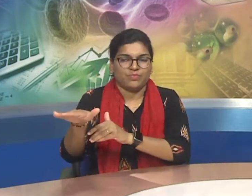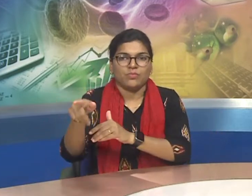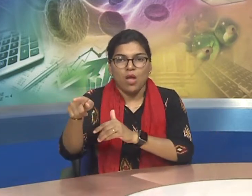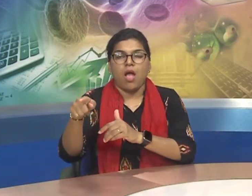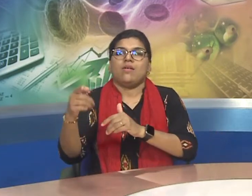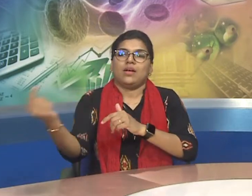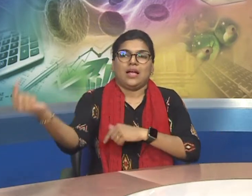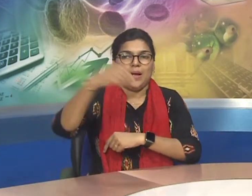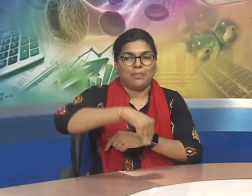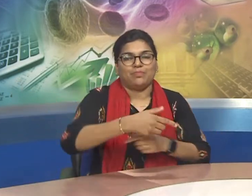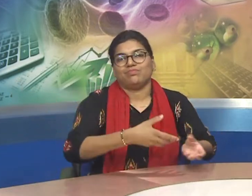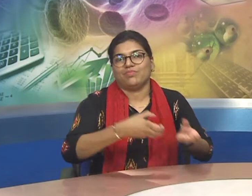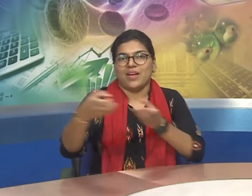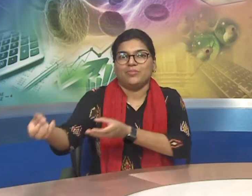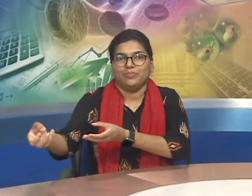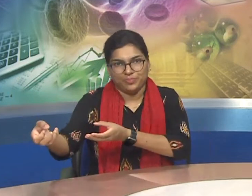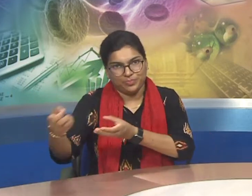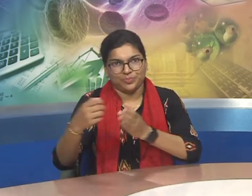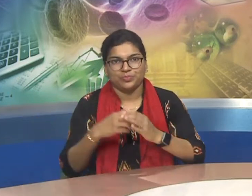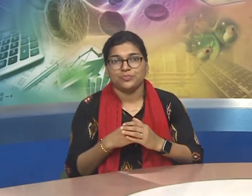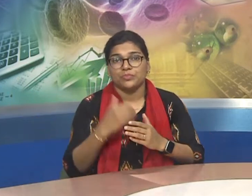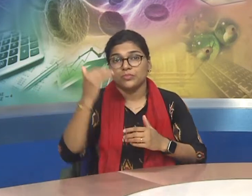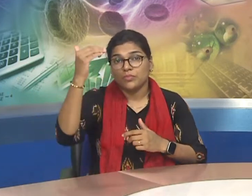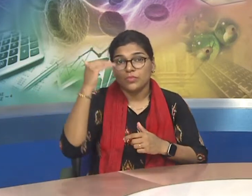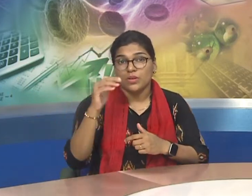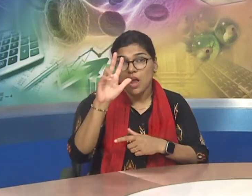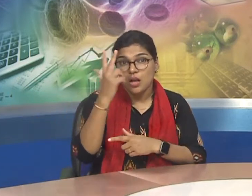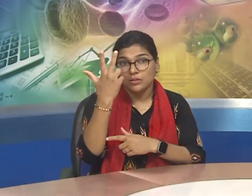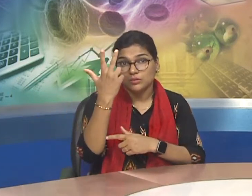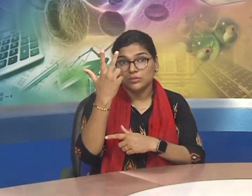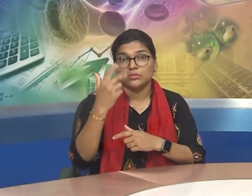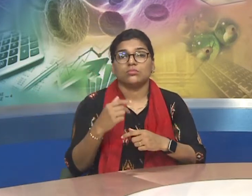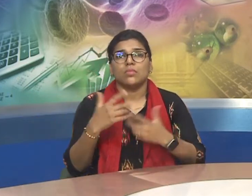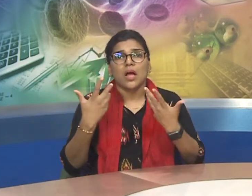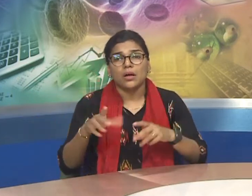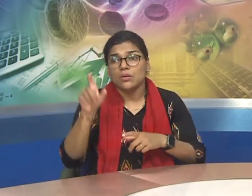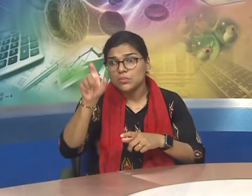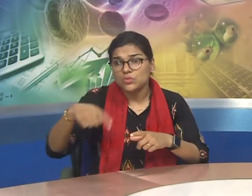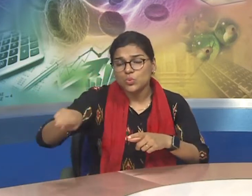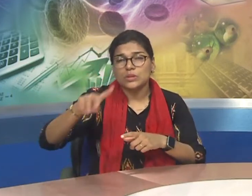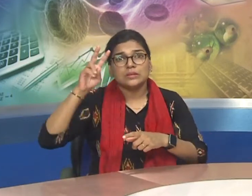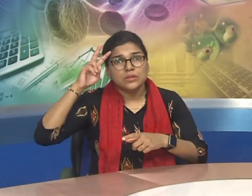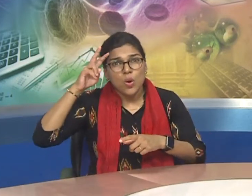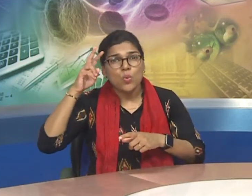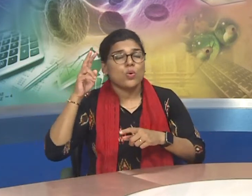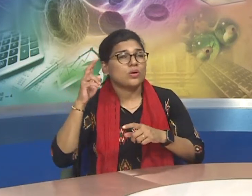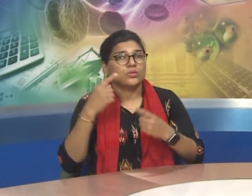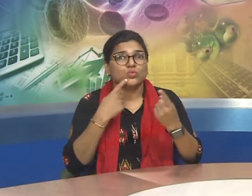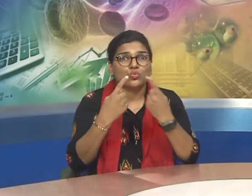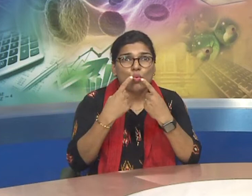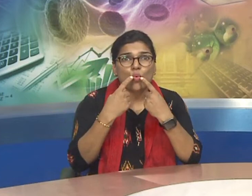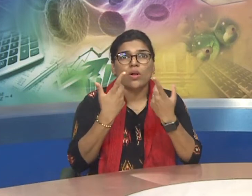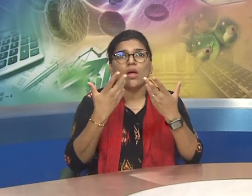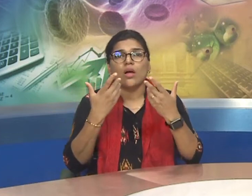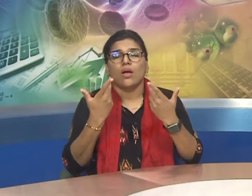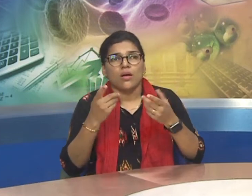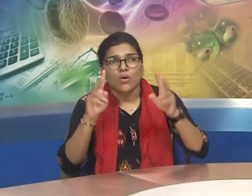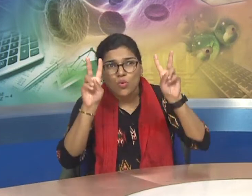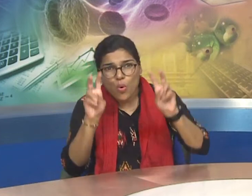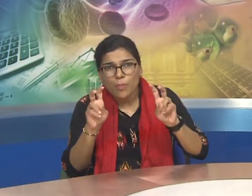So this software send message to many users in a short time. Next is